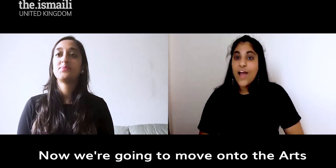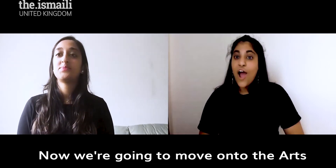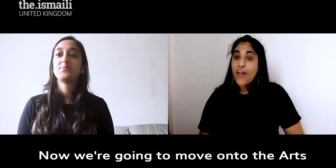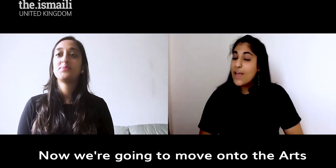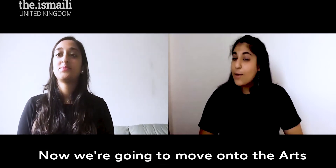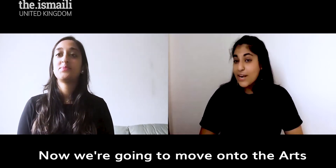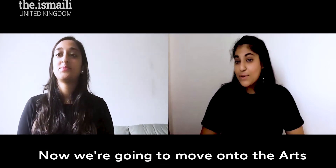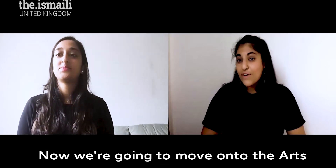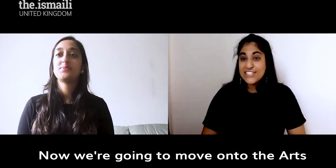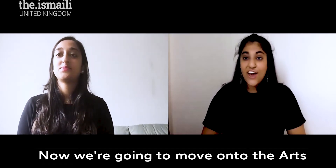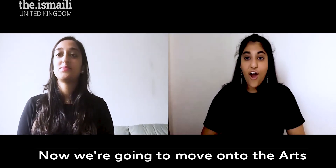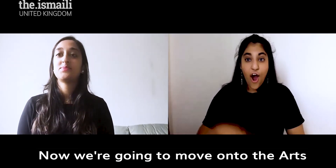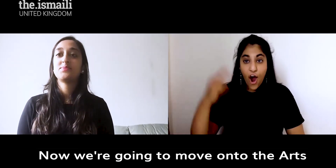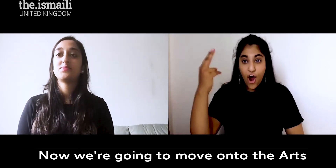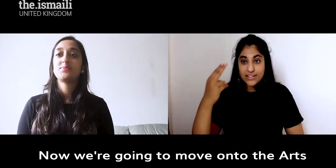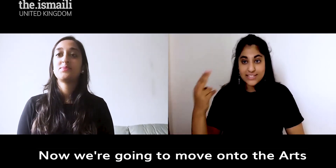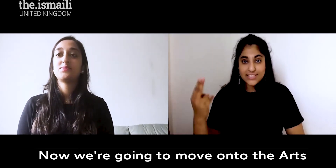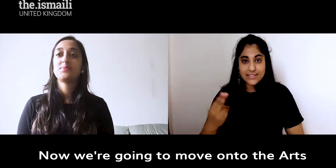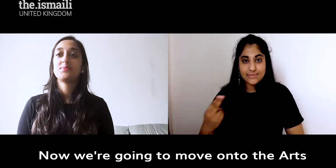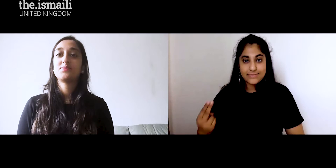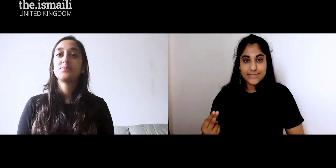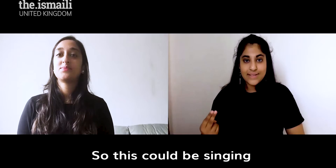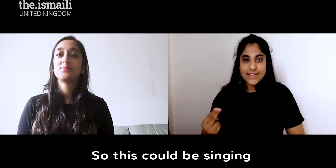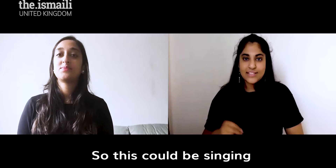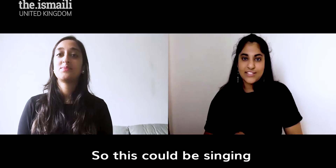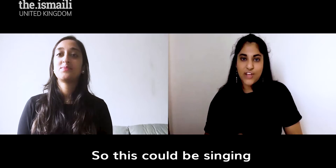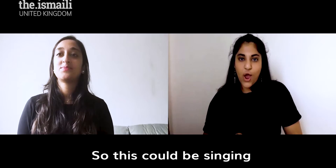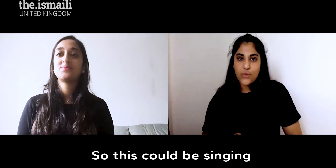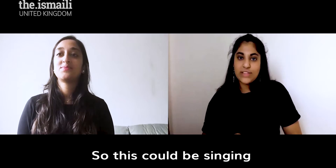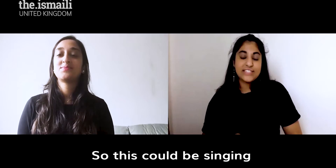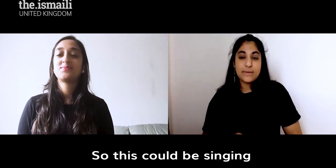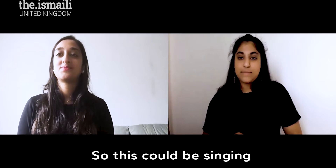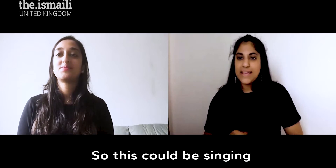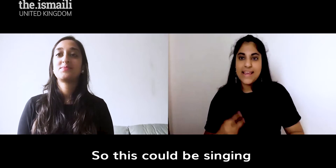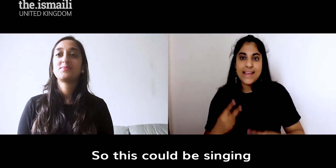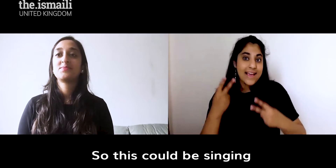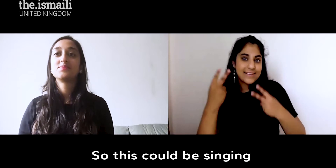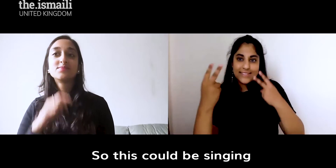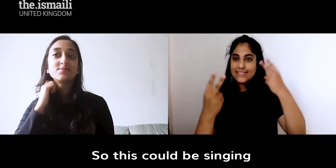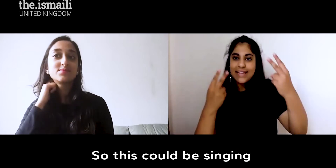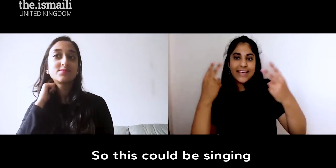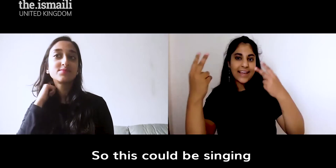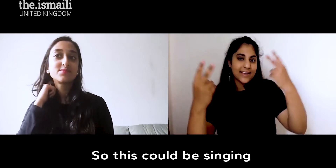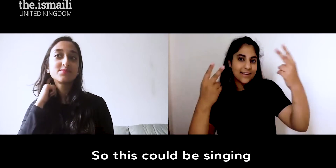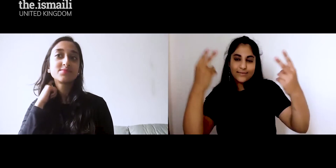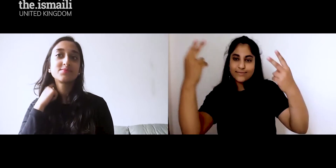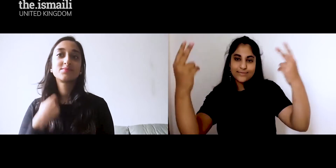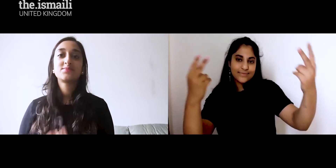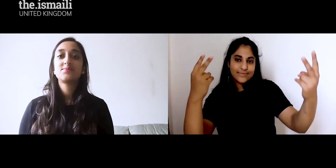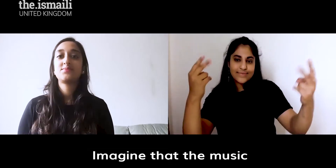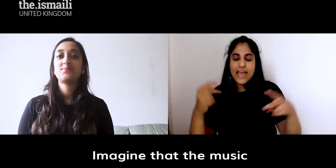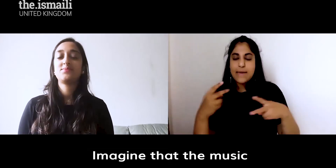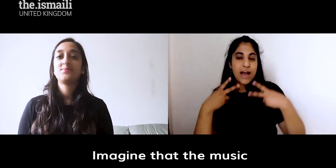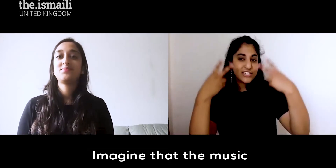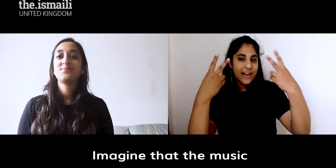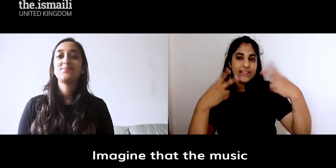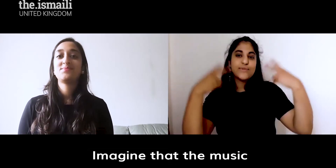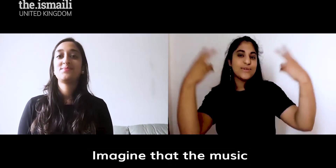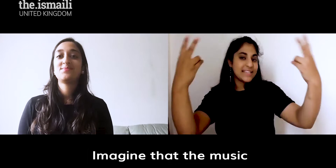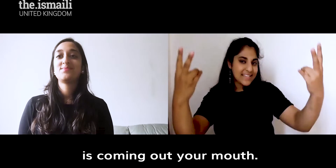Now we're going to move on to the arts. So this could be singing. Imagine like the music's coming